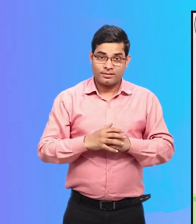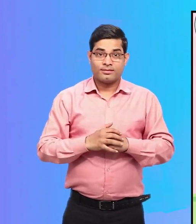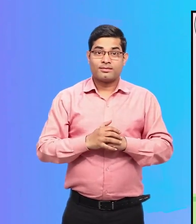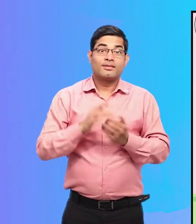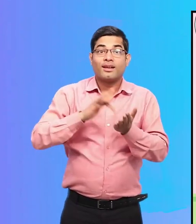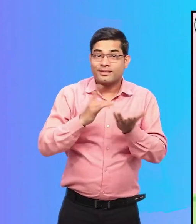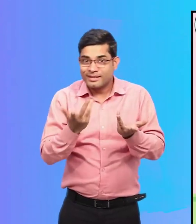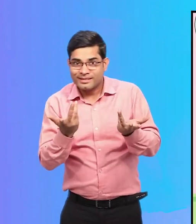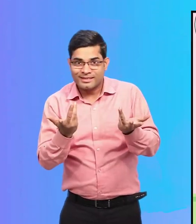Where are you?